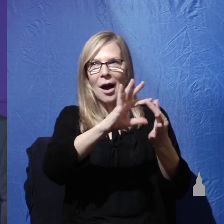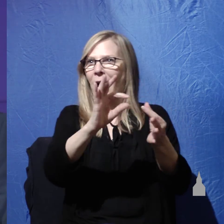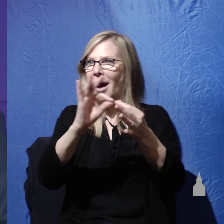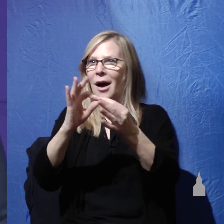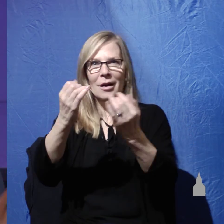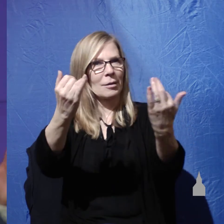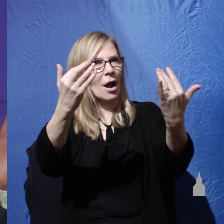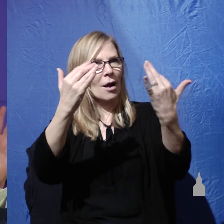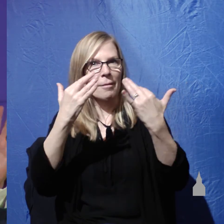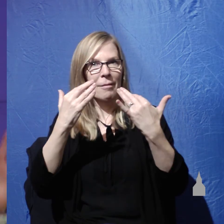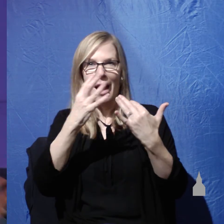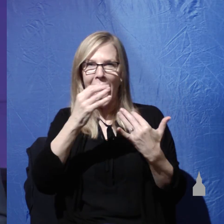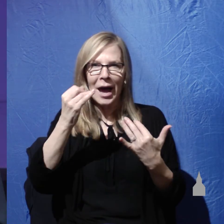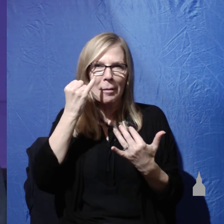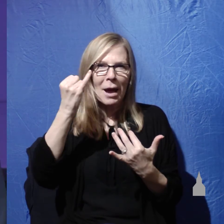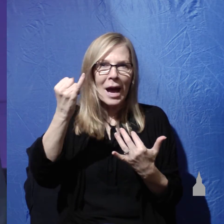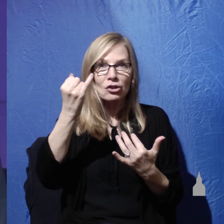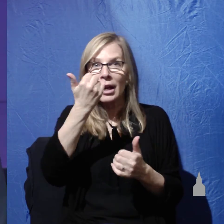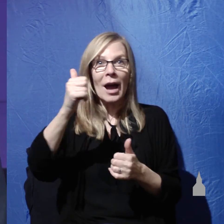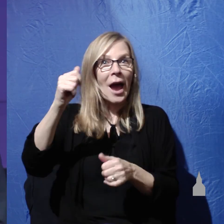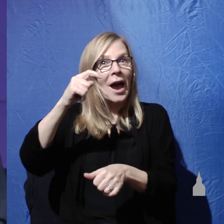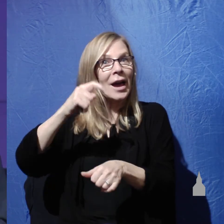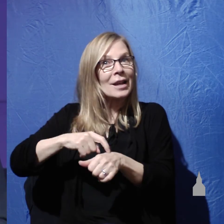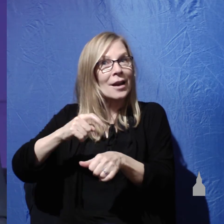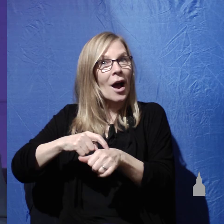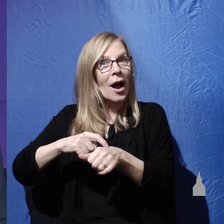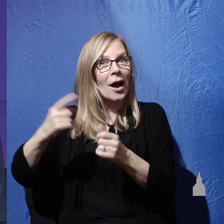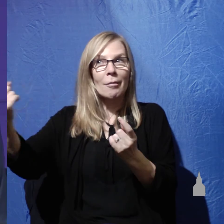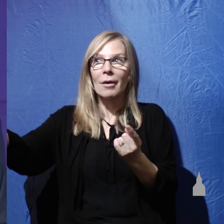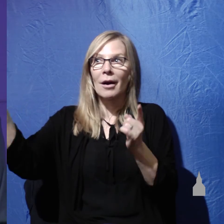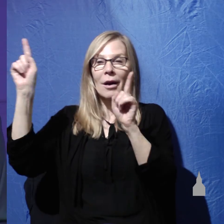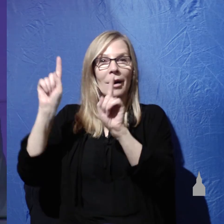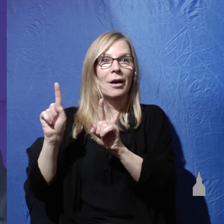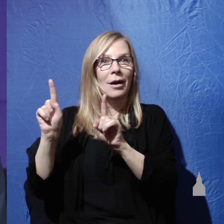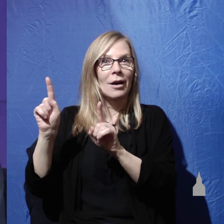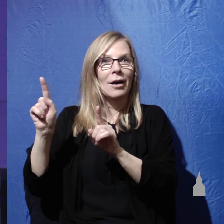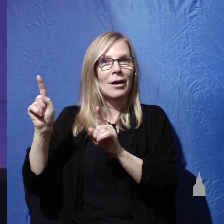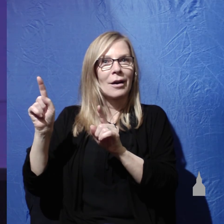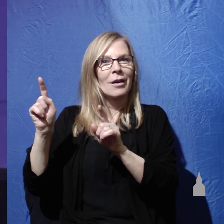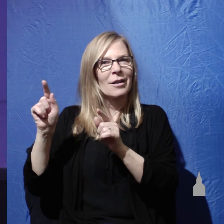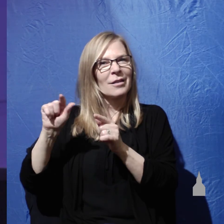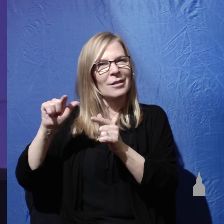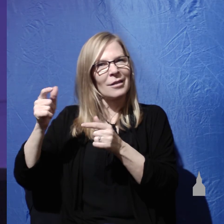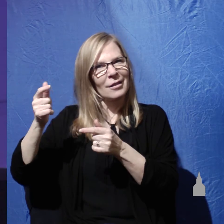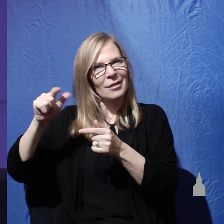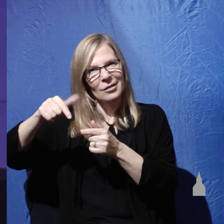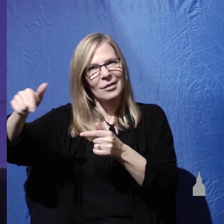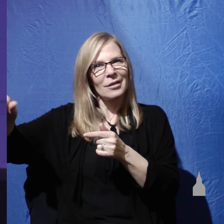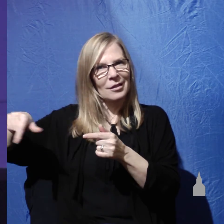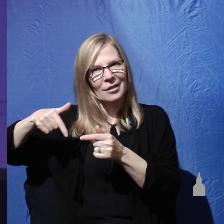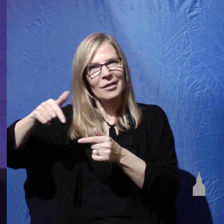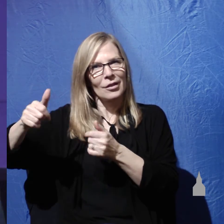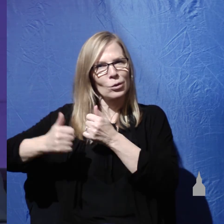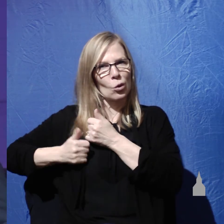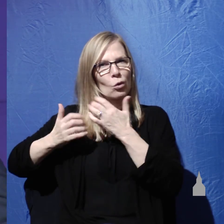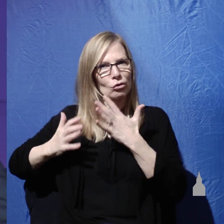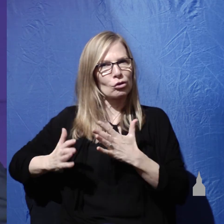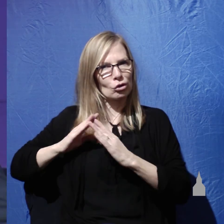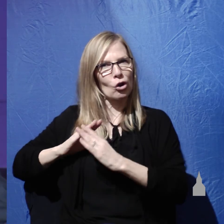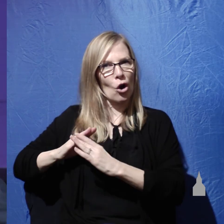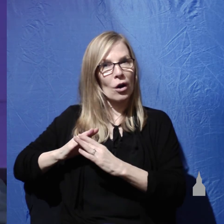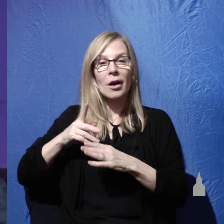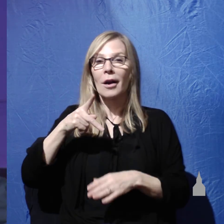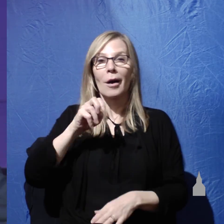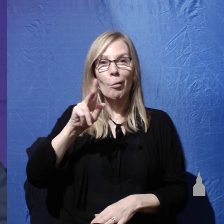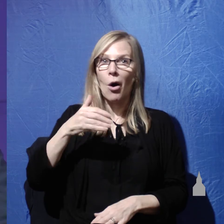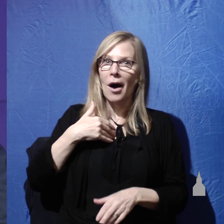see him, think about this. Every time there was a change in the soldiers guarding him, Paul had